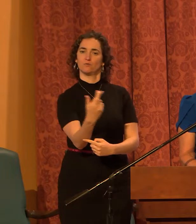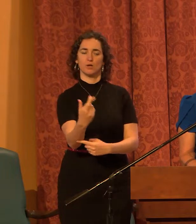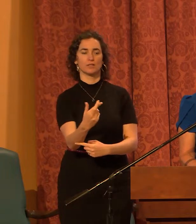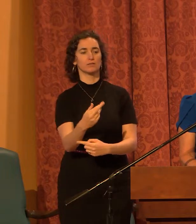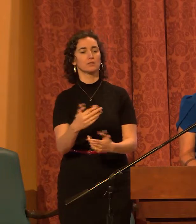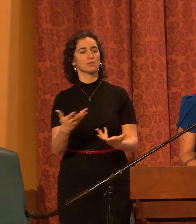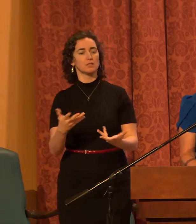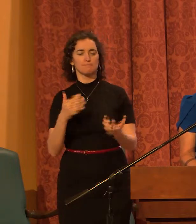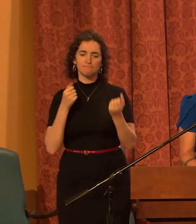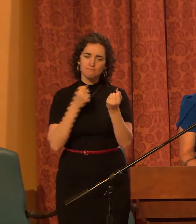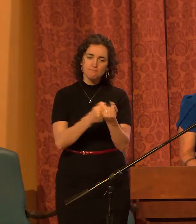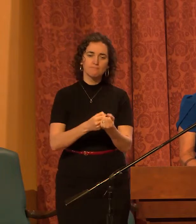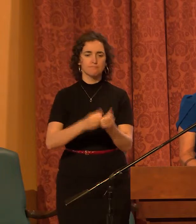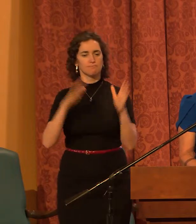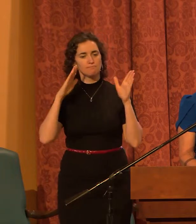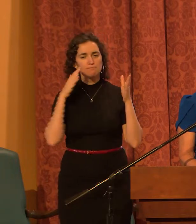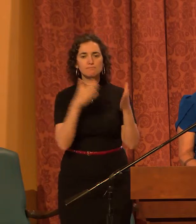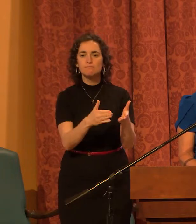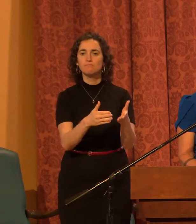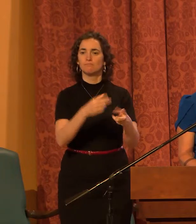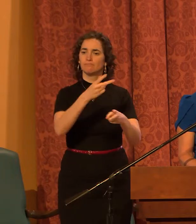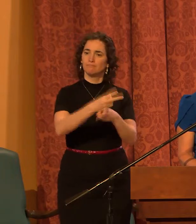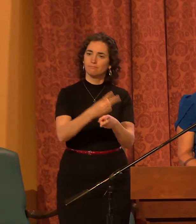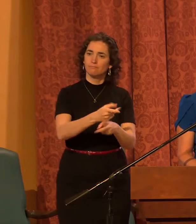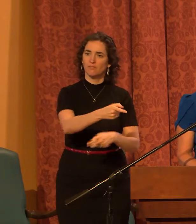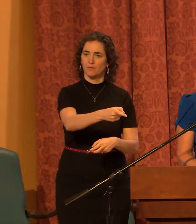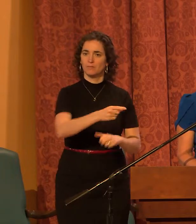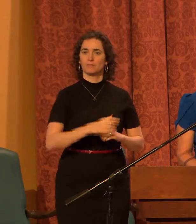offering selfless devotion to Braden and his care.